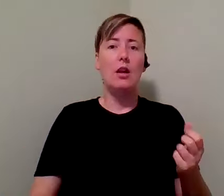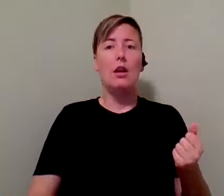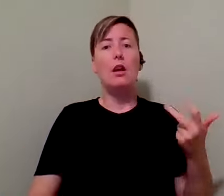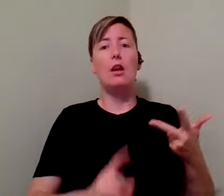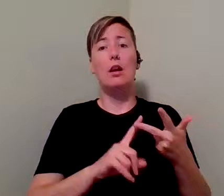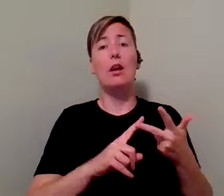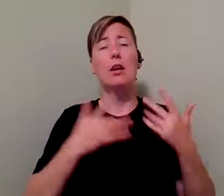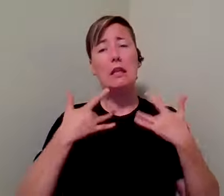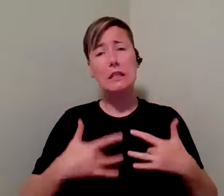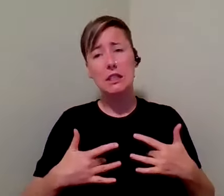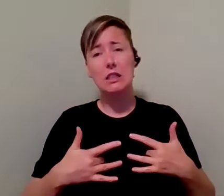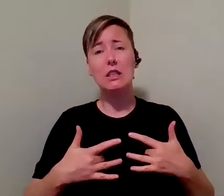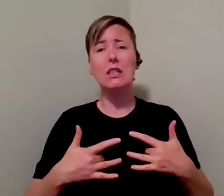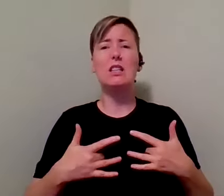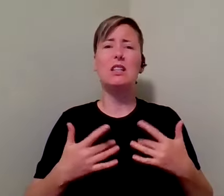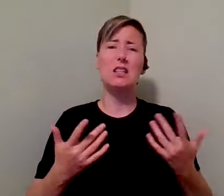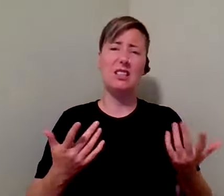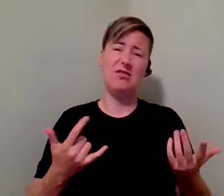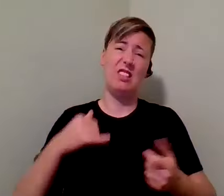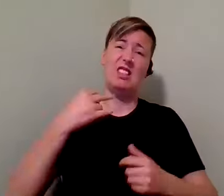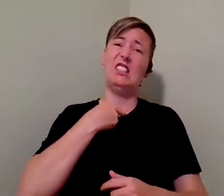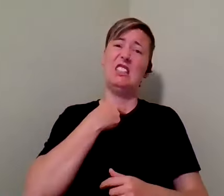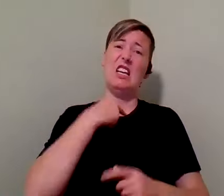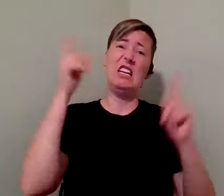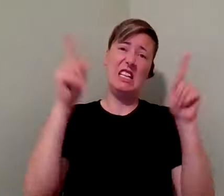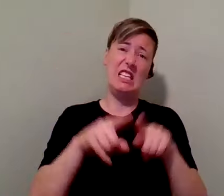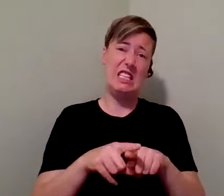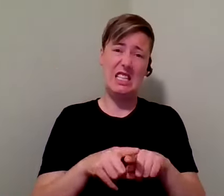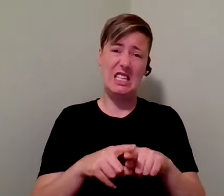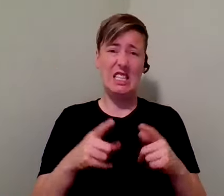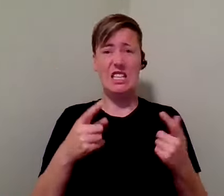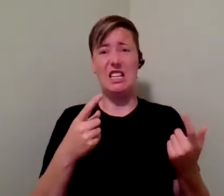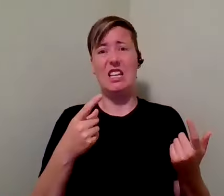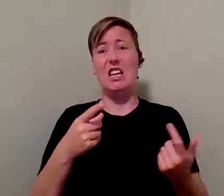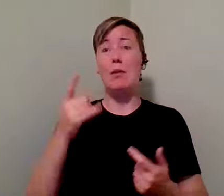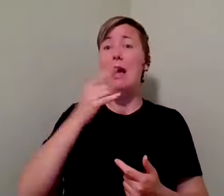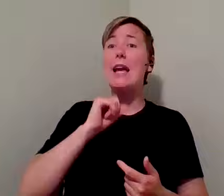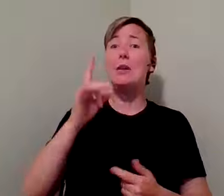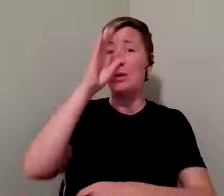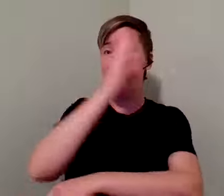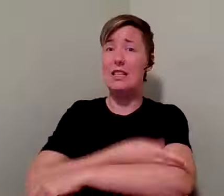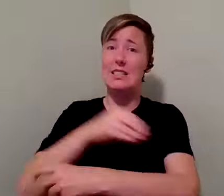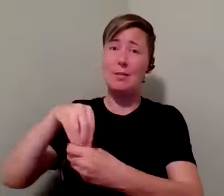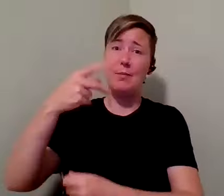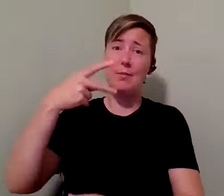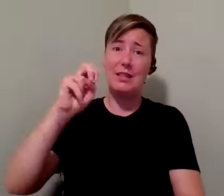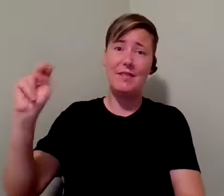depression. I'm stuck in India. The country is locked down. My 18-year-old son is in Pennsylvania. He just graduated high school. I can't be there for